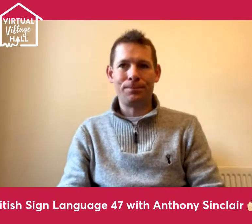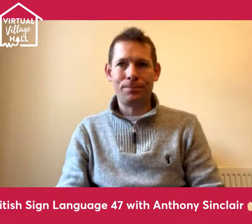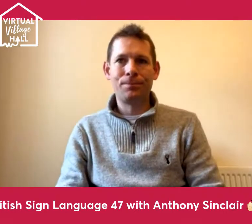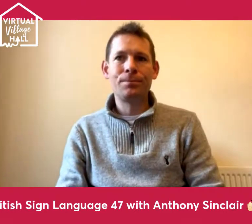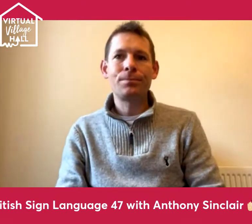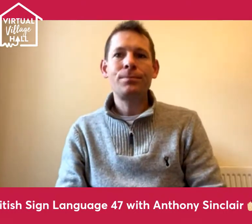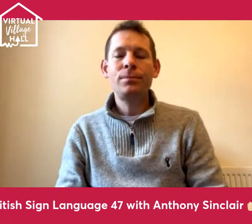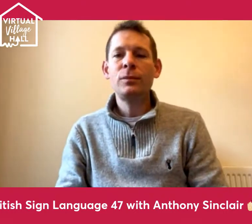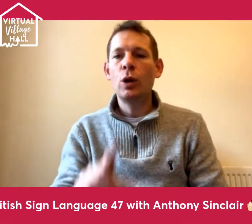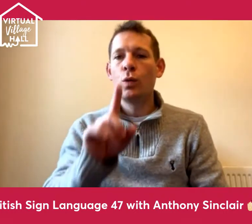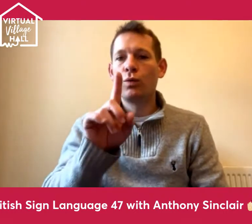Good.